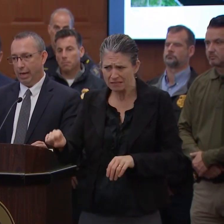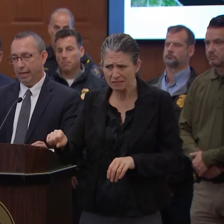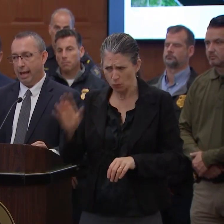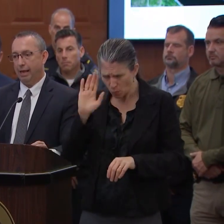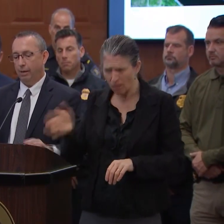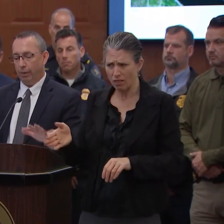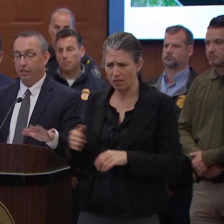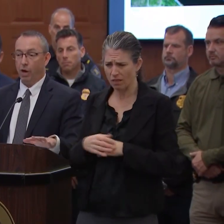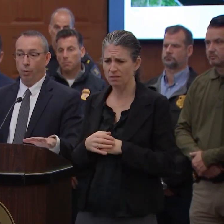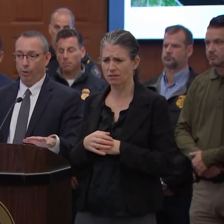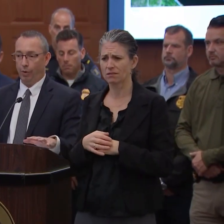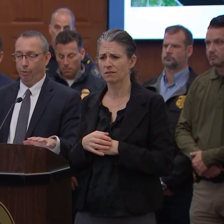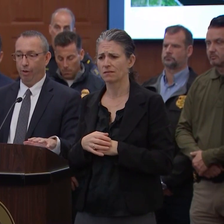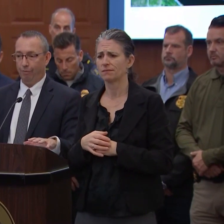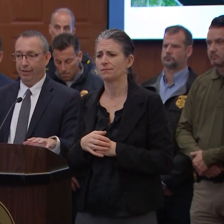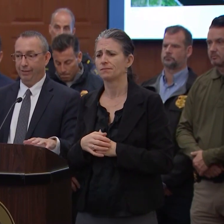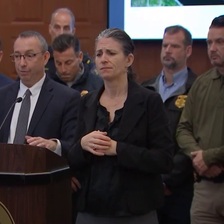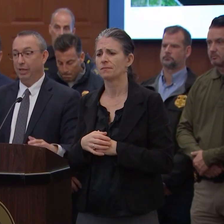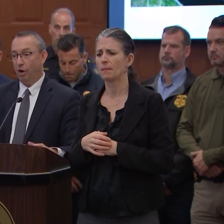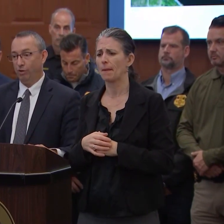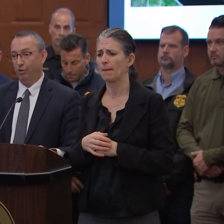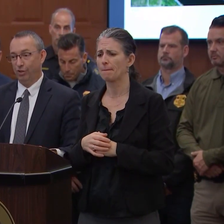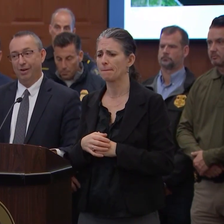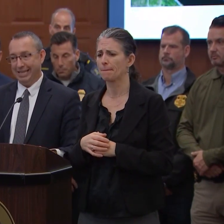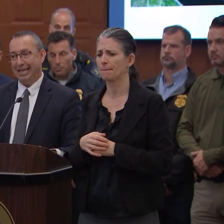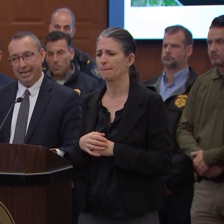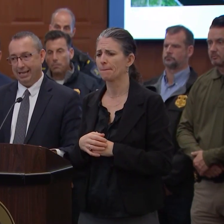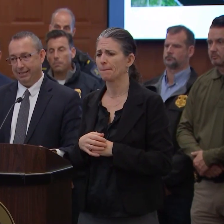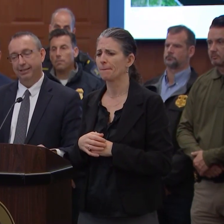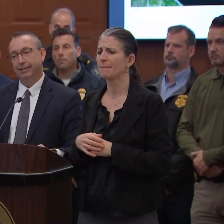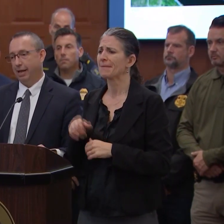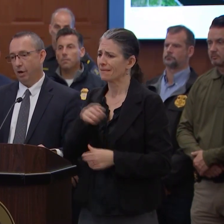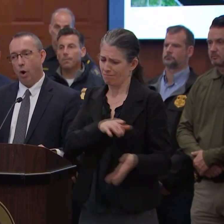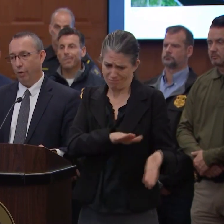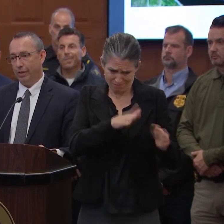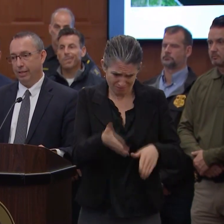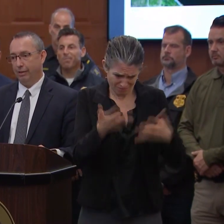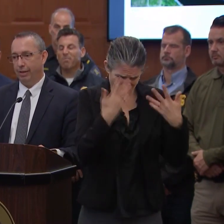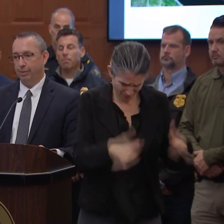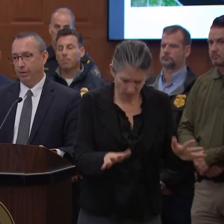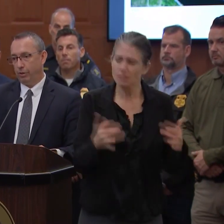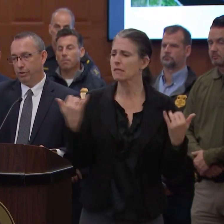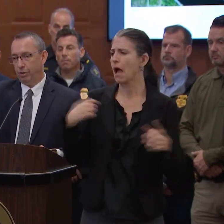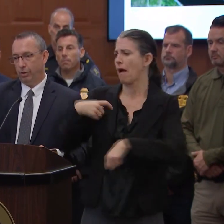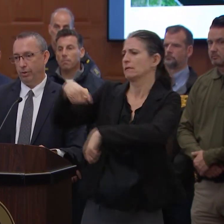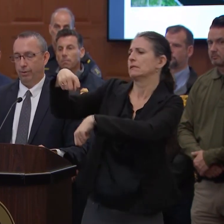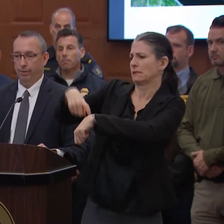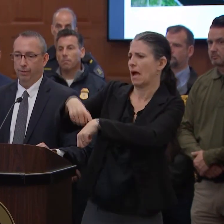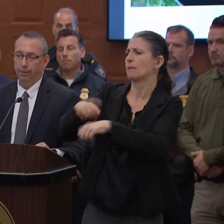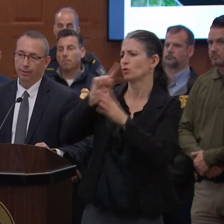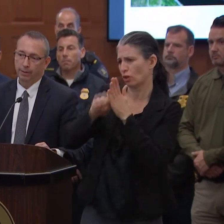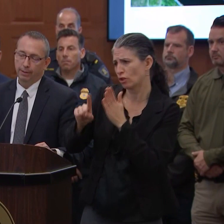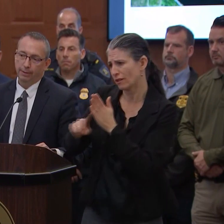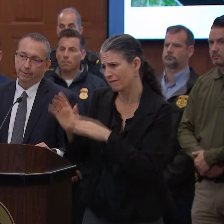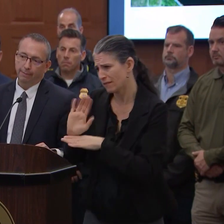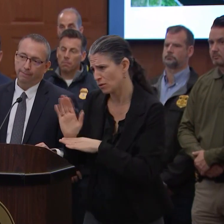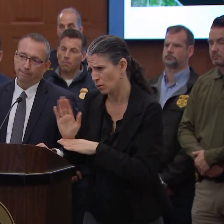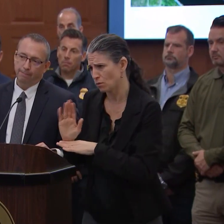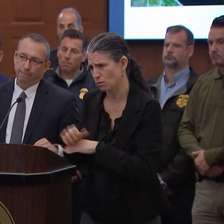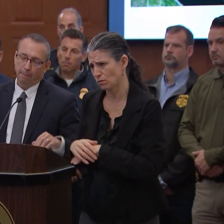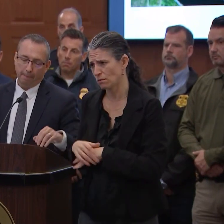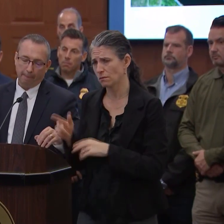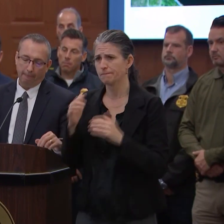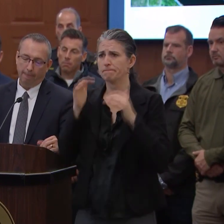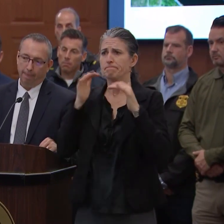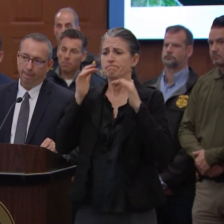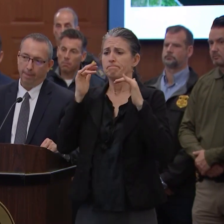he's located at. We can start working with our victims. We can also start digging in on all of these other things. But, sir? Yeah, so did you say that